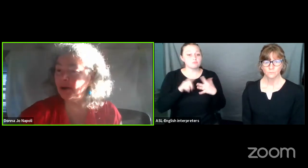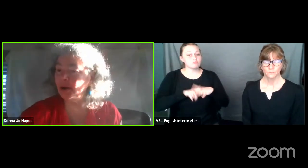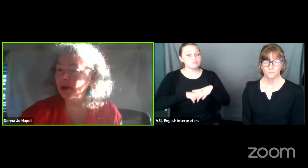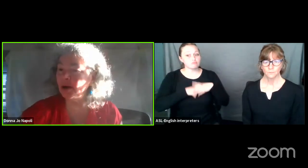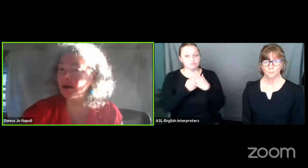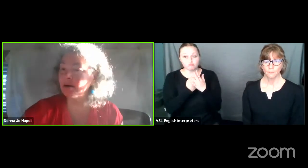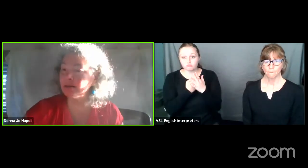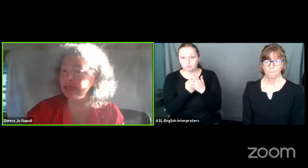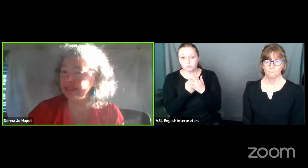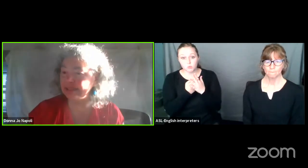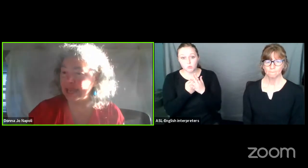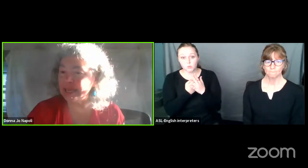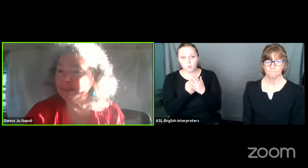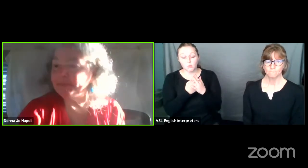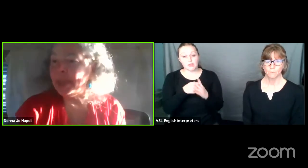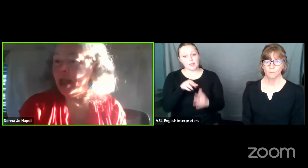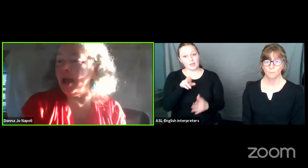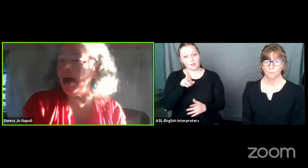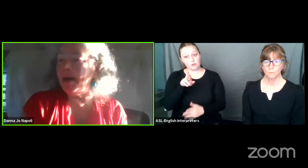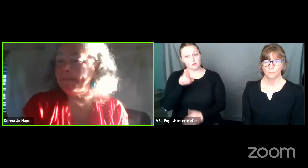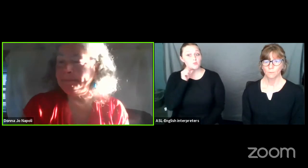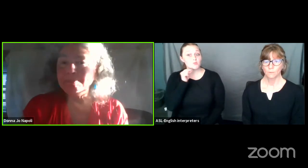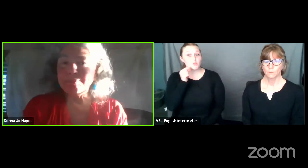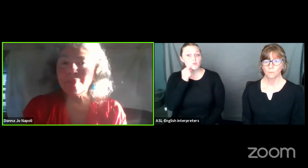with Ronice.